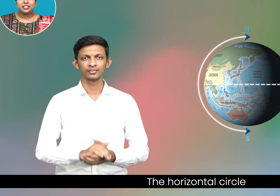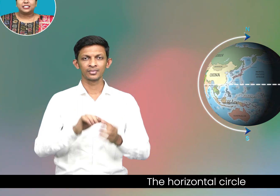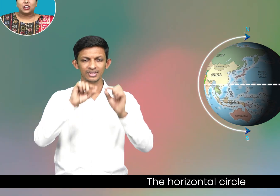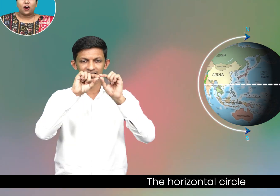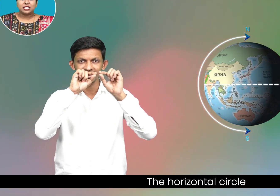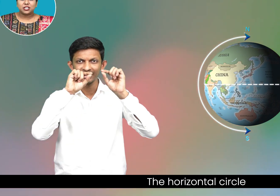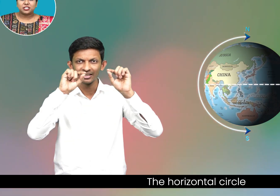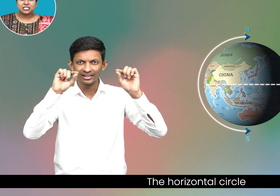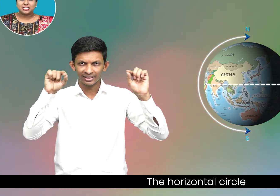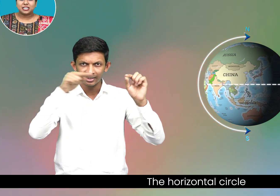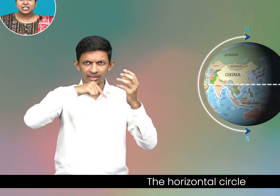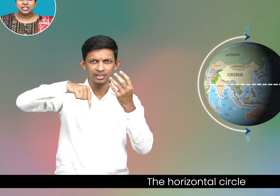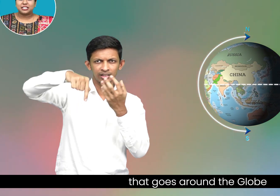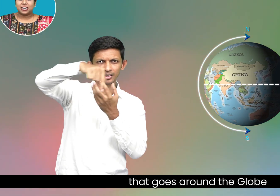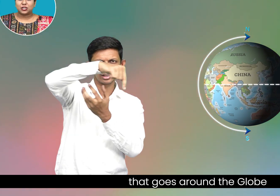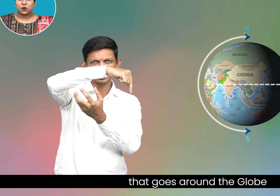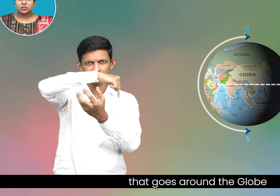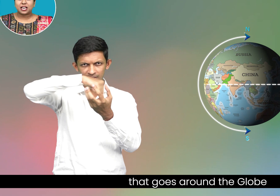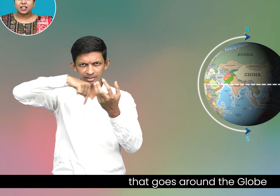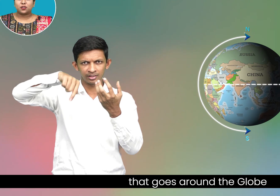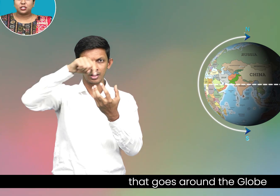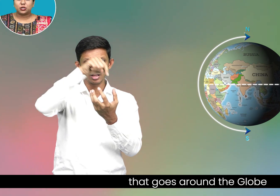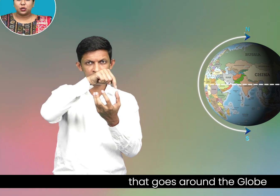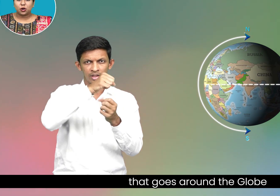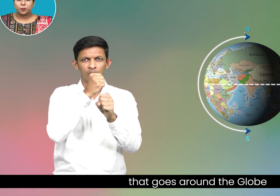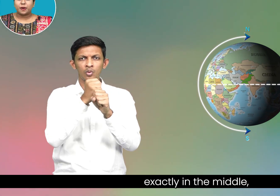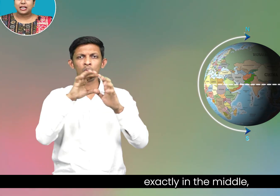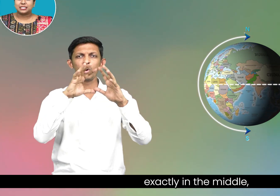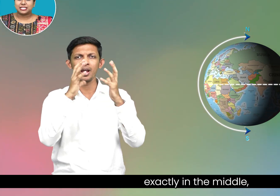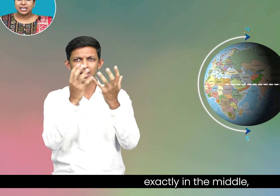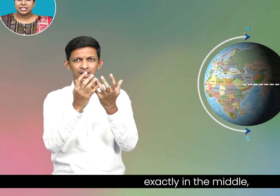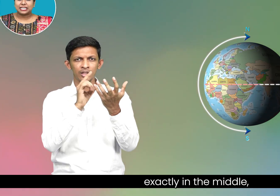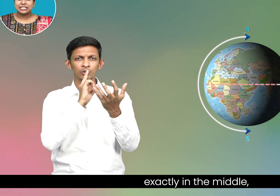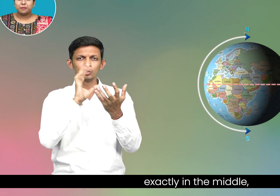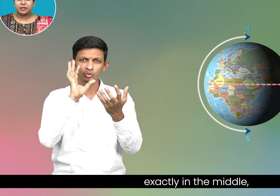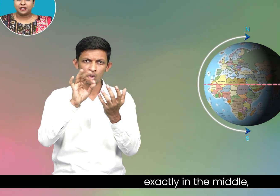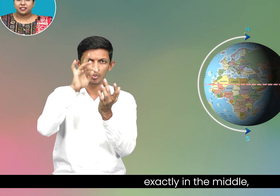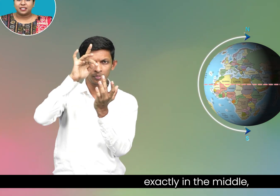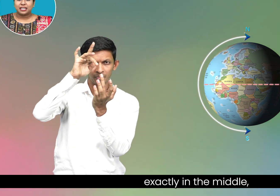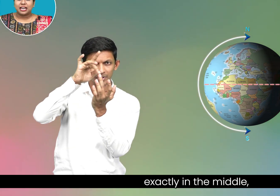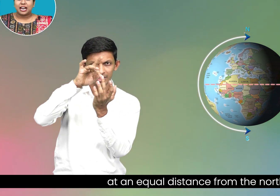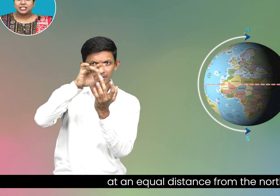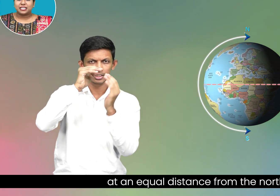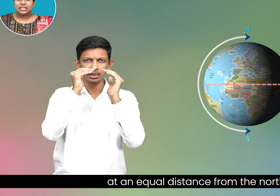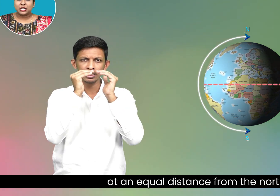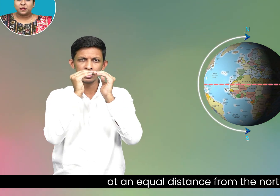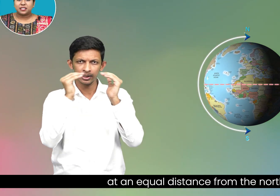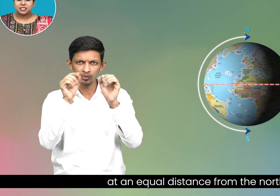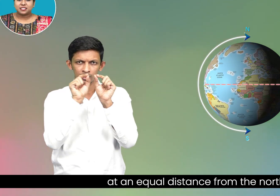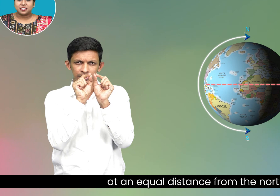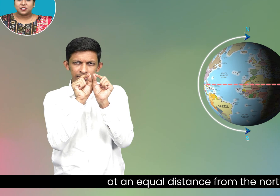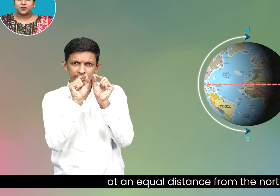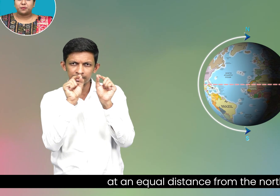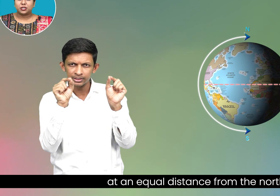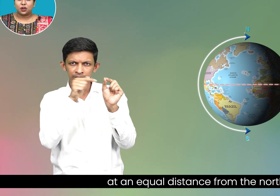The horizontal circle that goes around the globe exactly in the middle at an equal